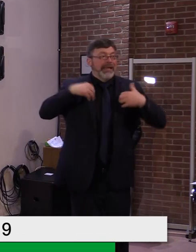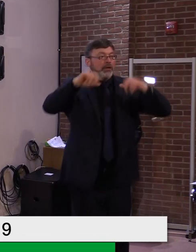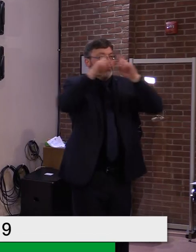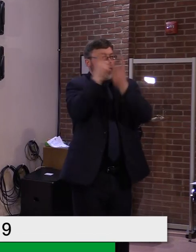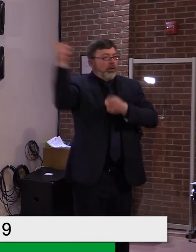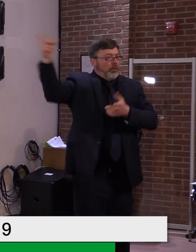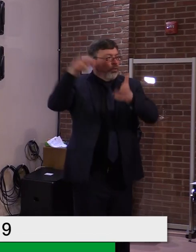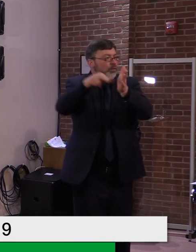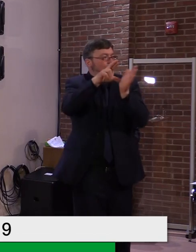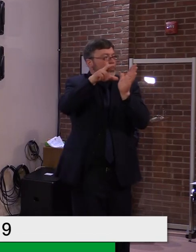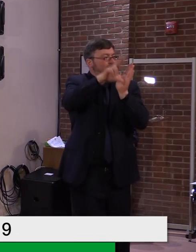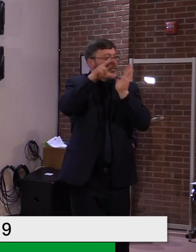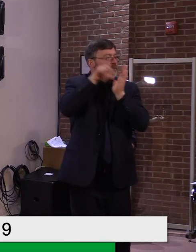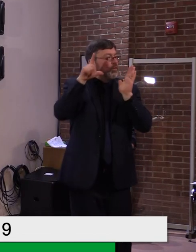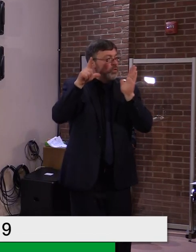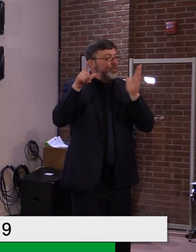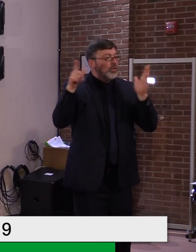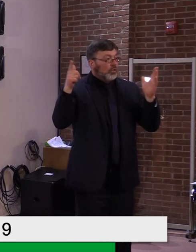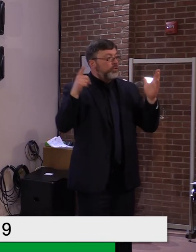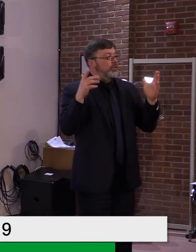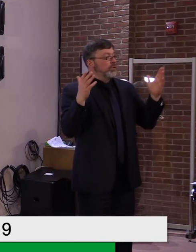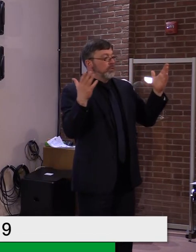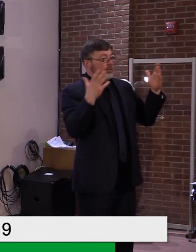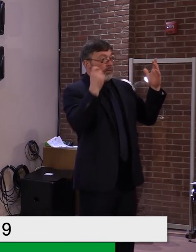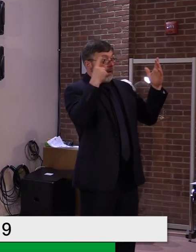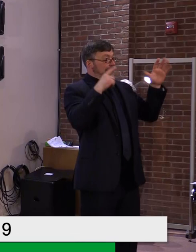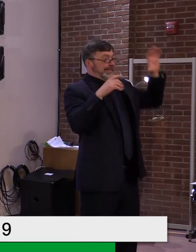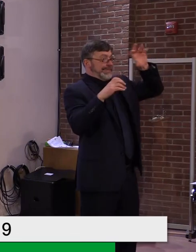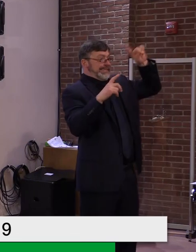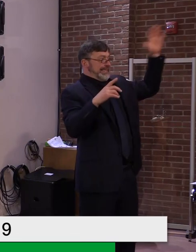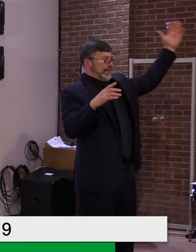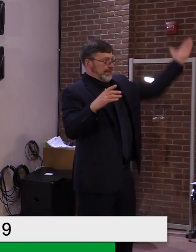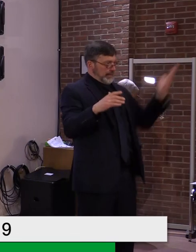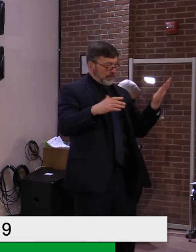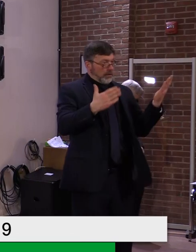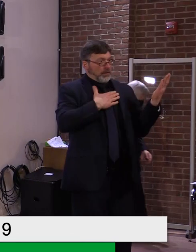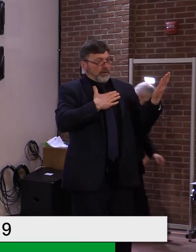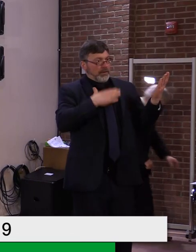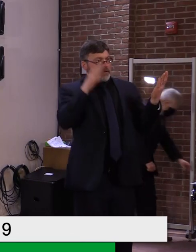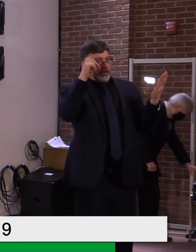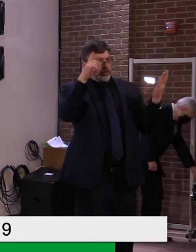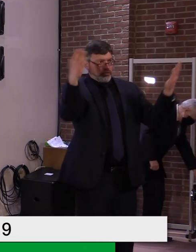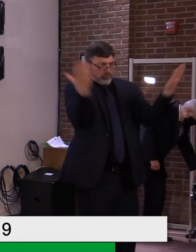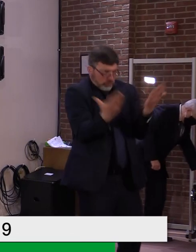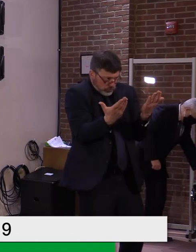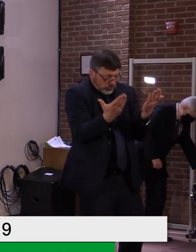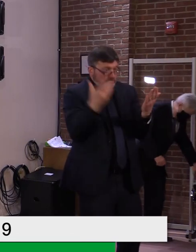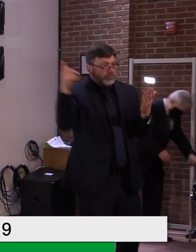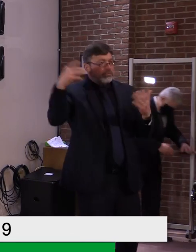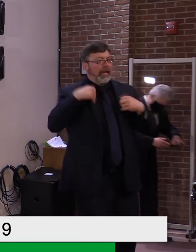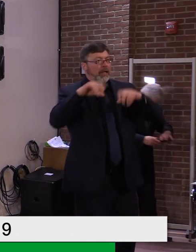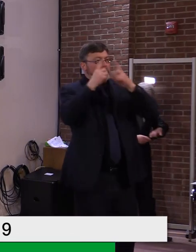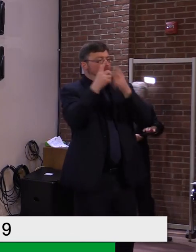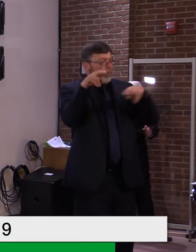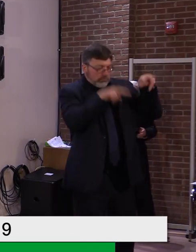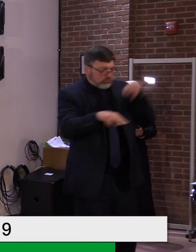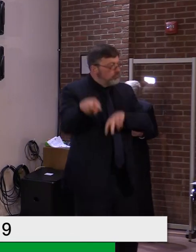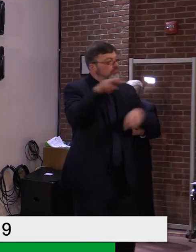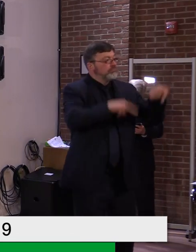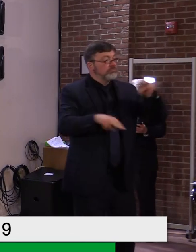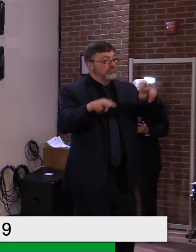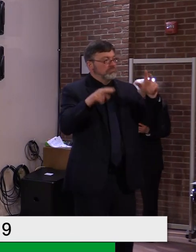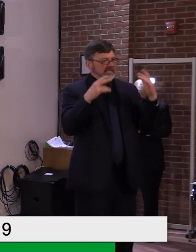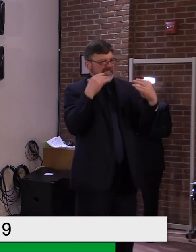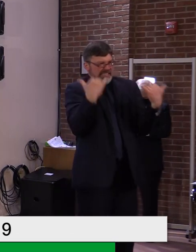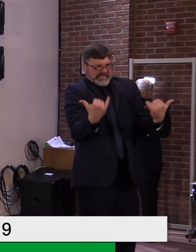that the CDC cited as part of their guidance. So we're in the process of doing that, and I think right now our guidance is on